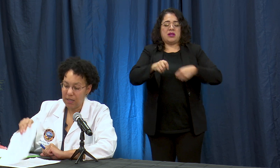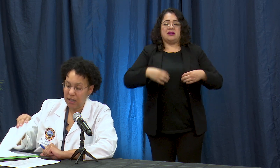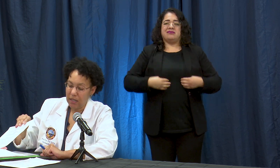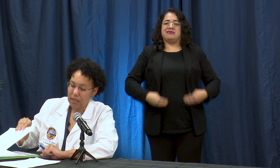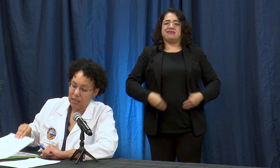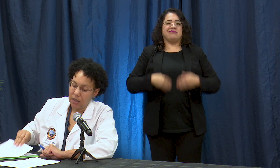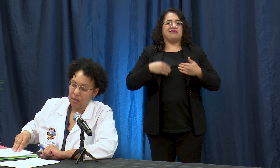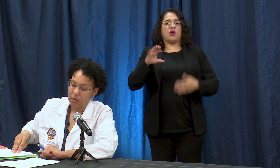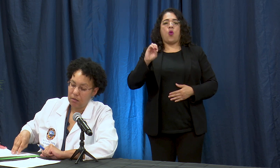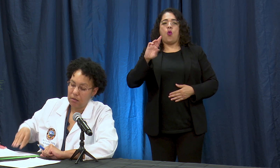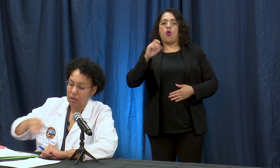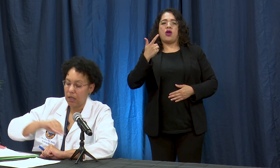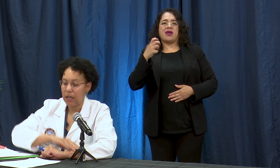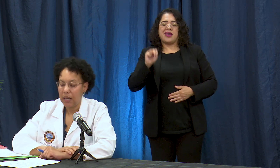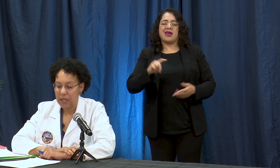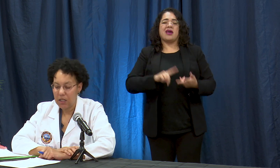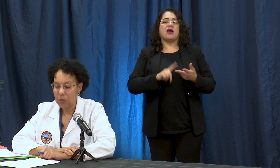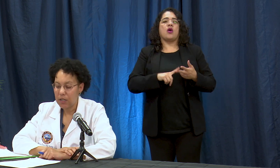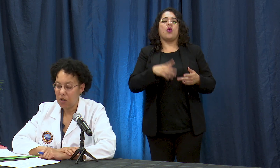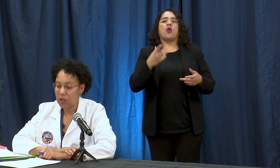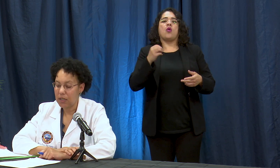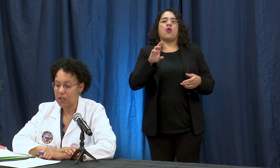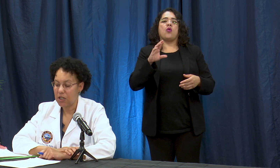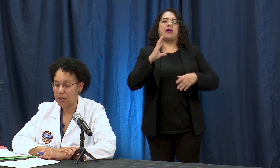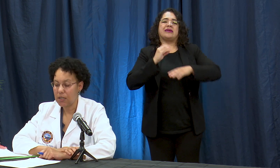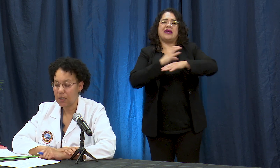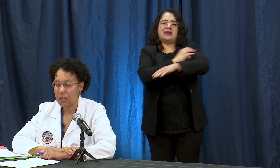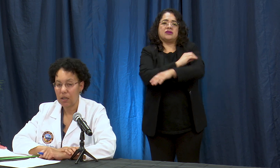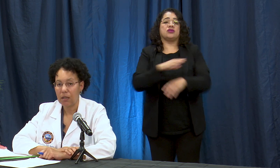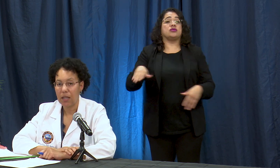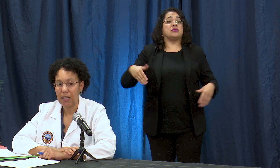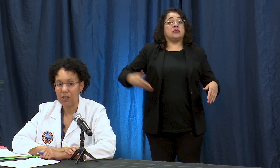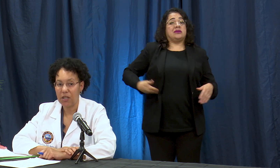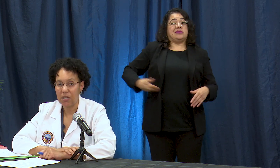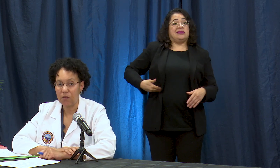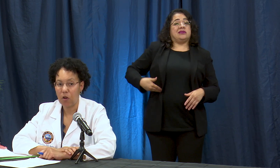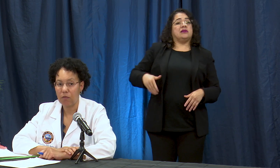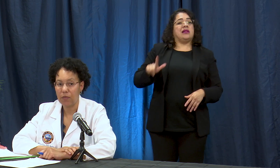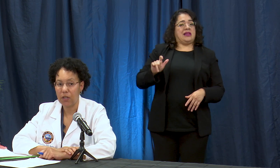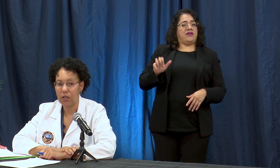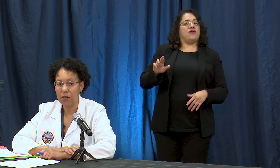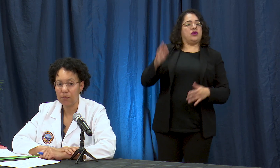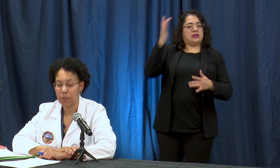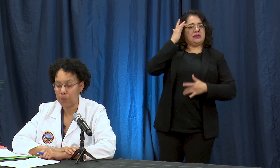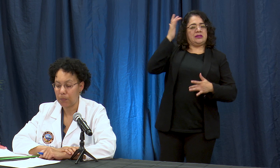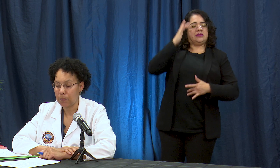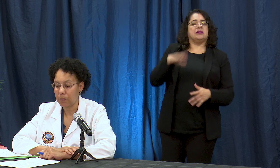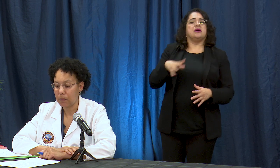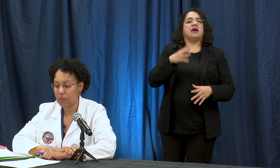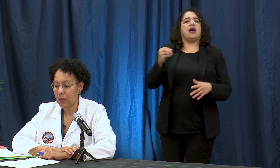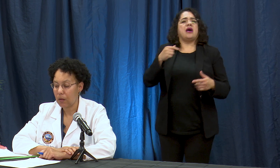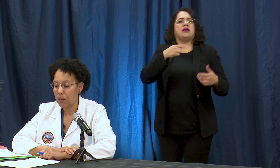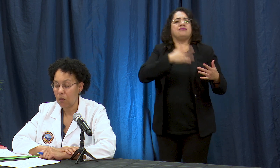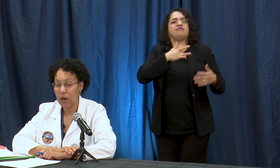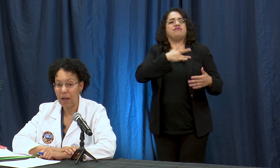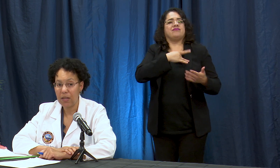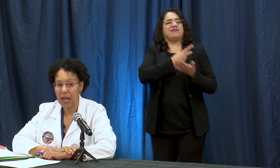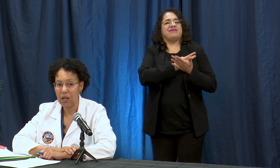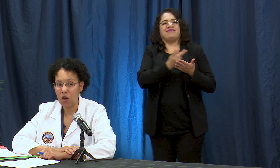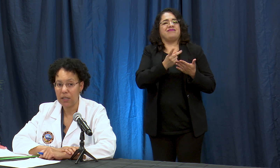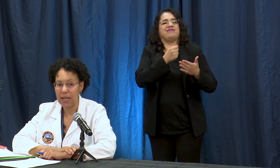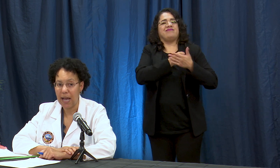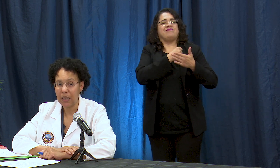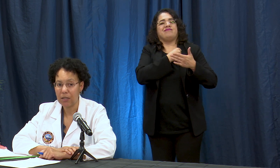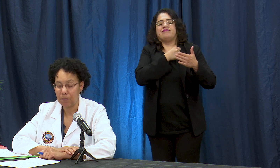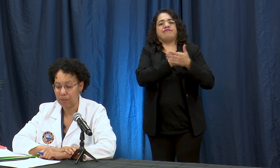liver disease, serious heart conditions like congestive heart failure or having